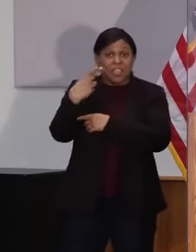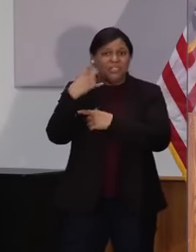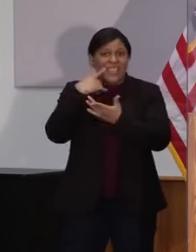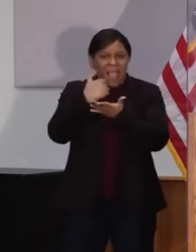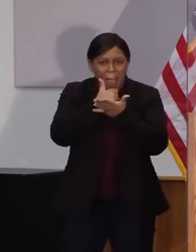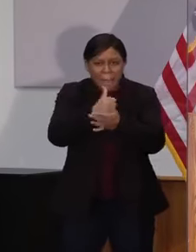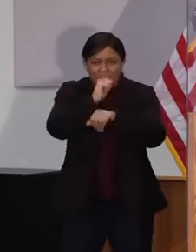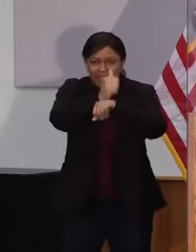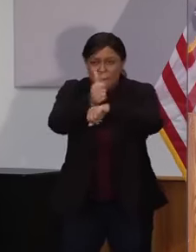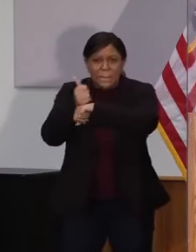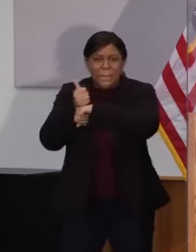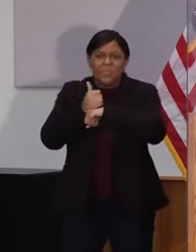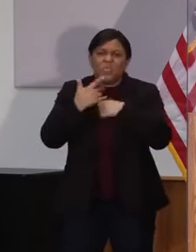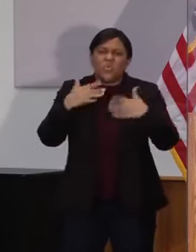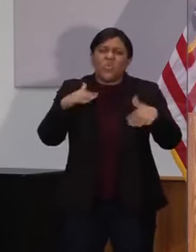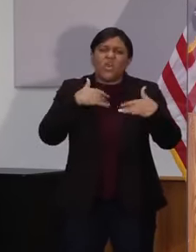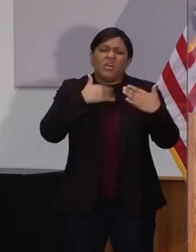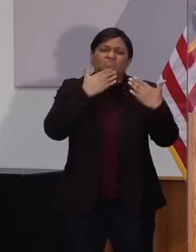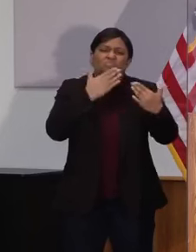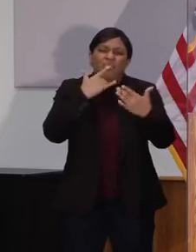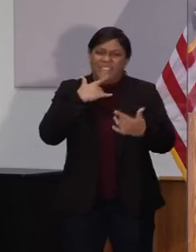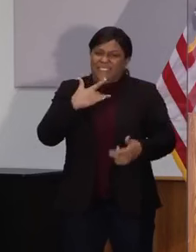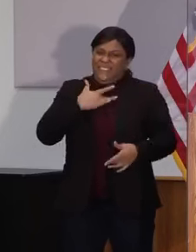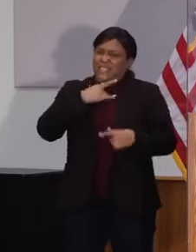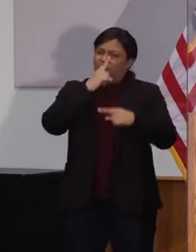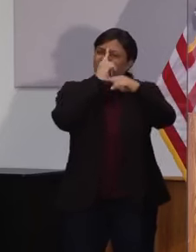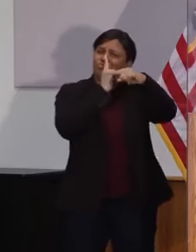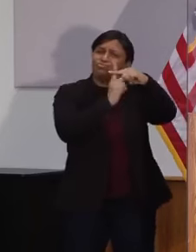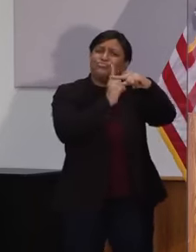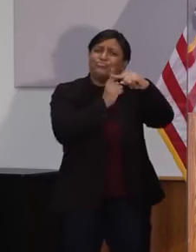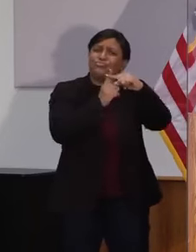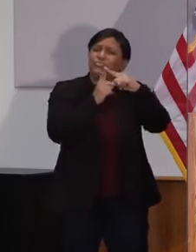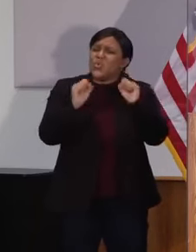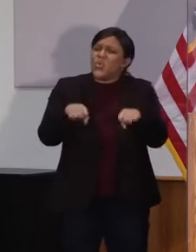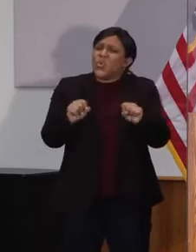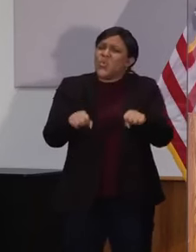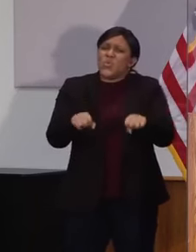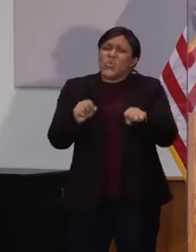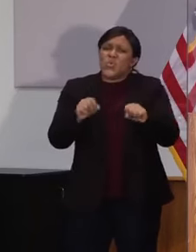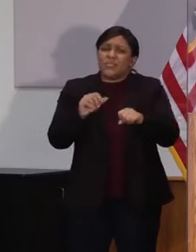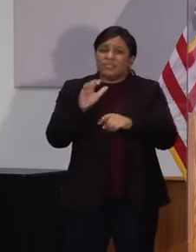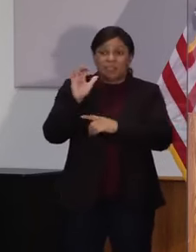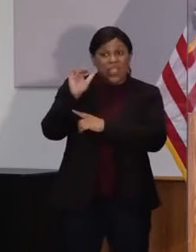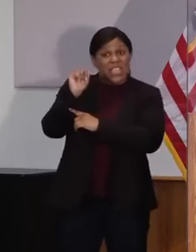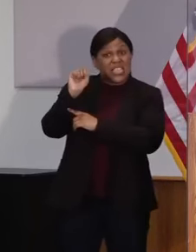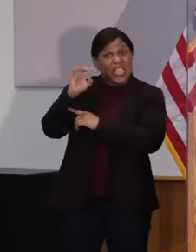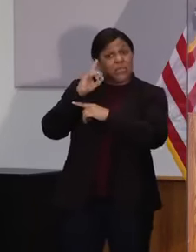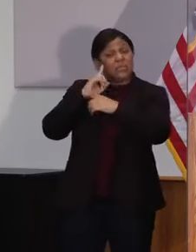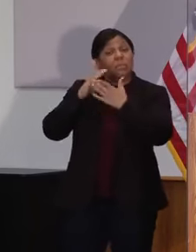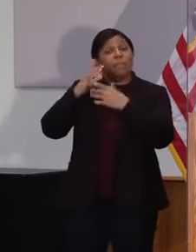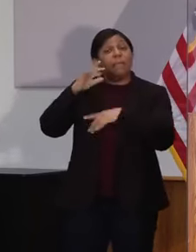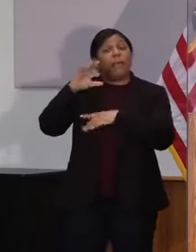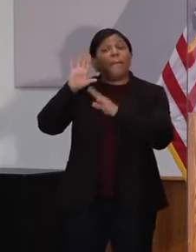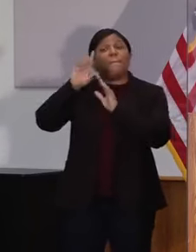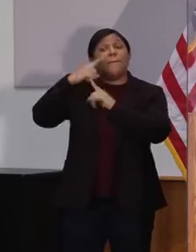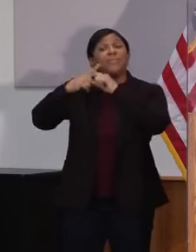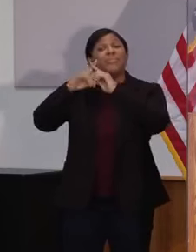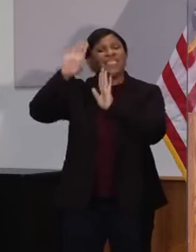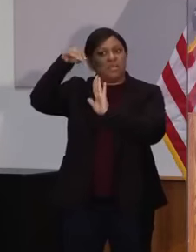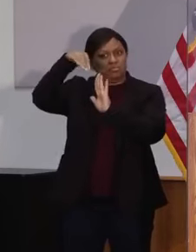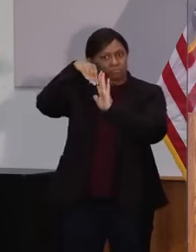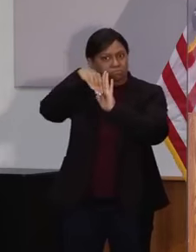very, I think I'm feeling very optimistic. You saw it, our case positivity rates as low as it's been in July. We've now